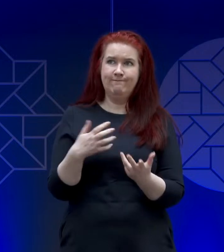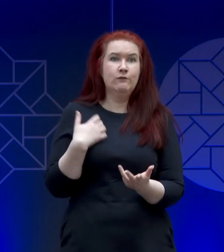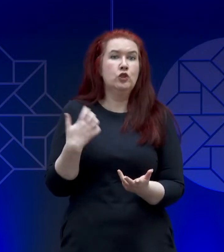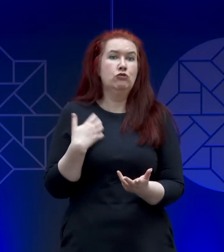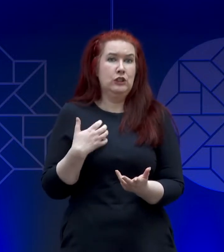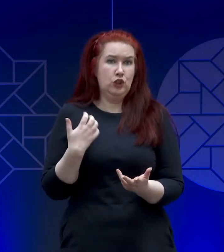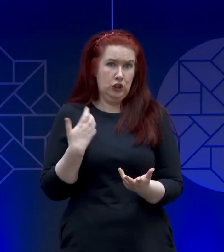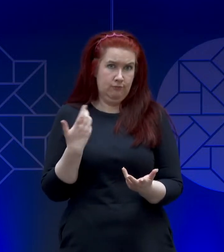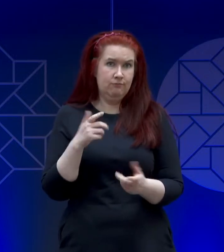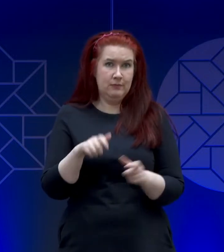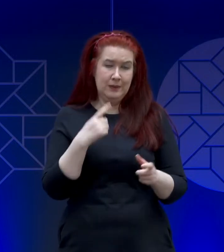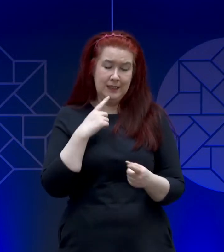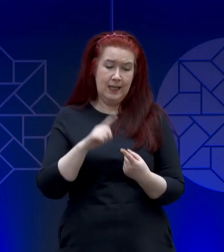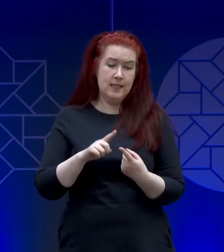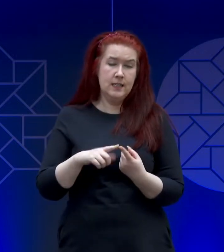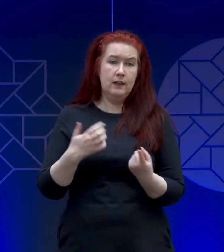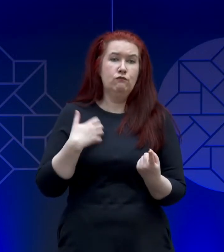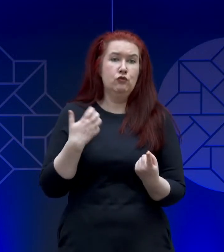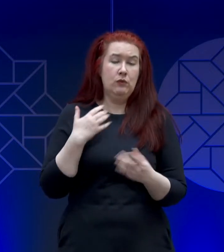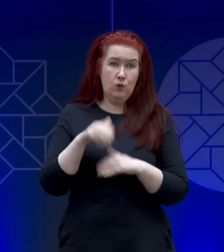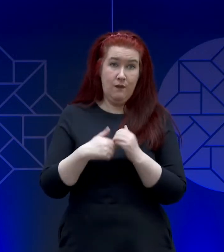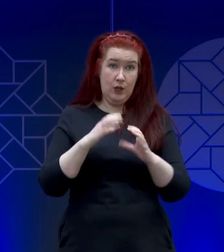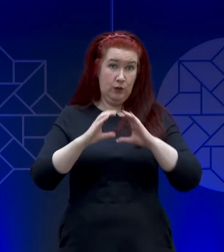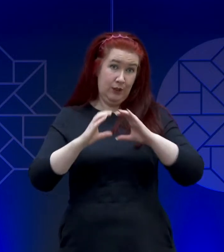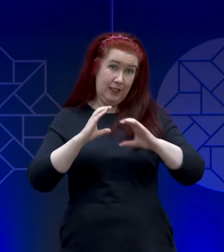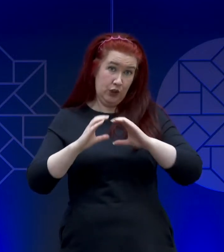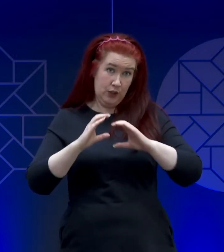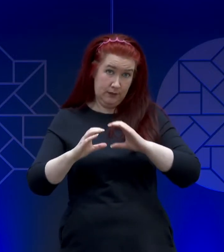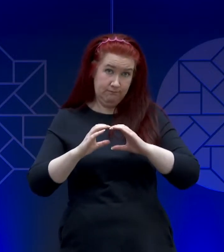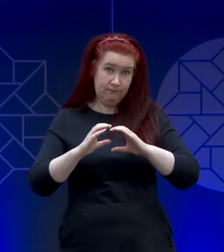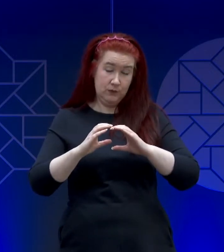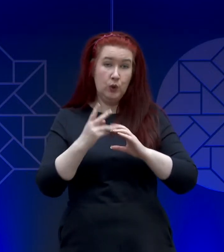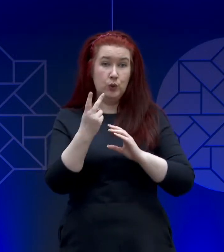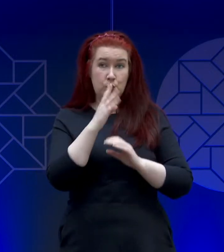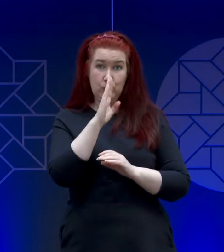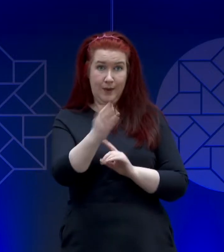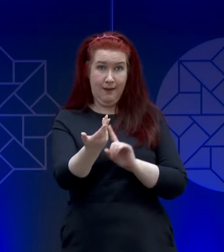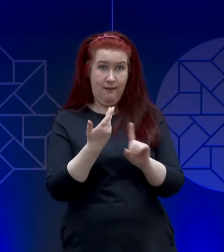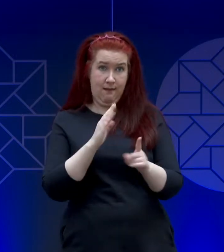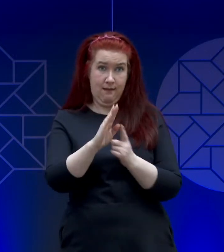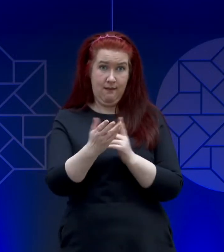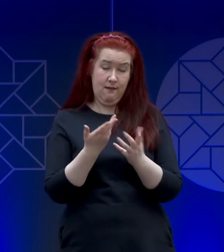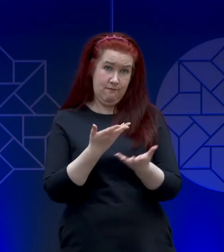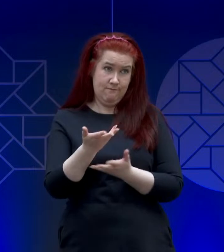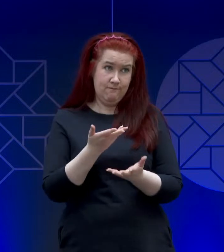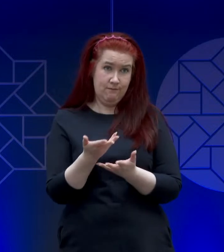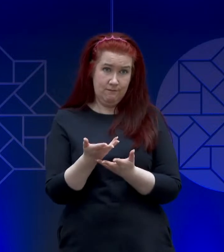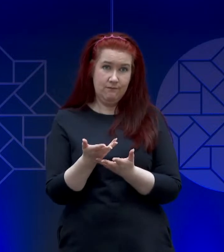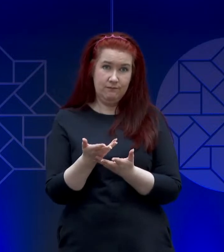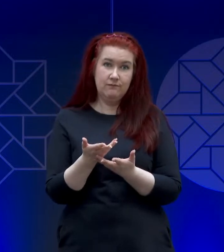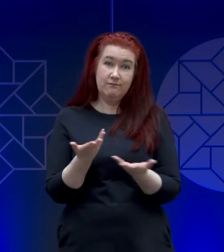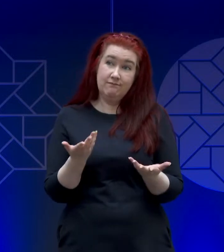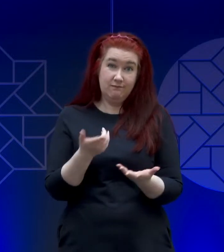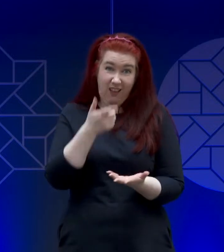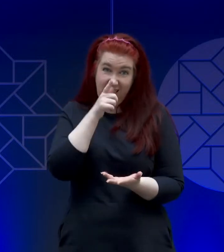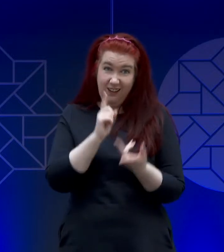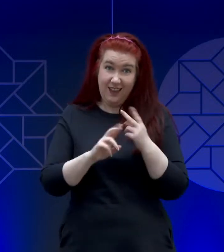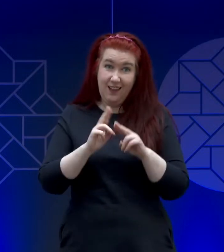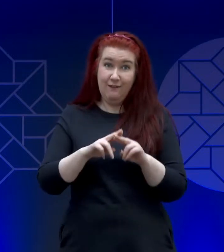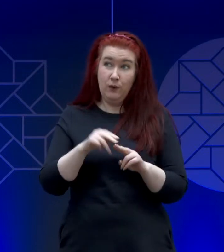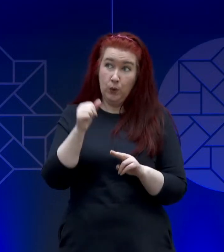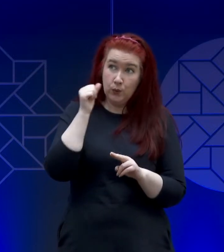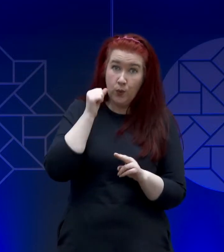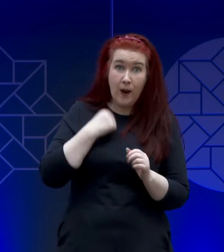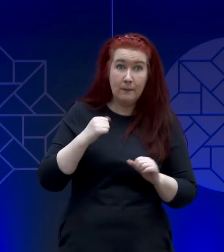frustrations sometimes they have are the frustrations around communication, two-way communication. You're quite lucky if you even know you're